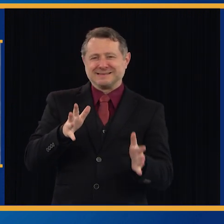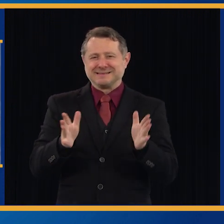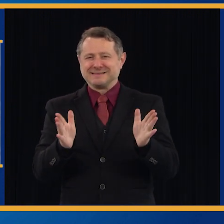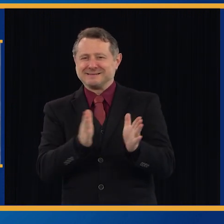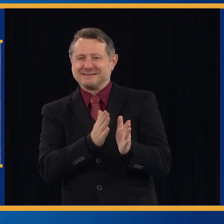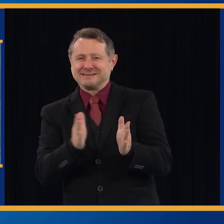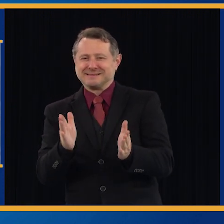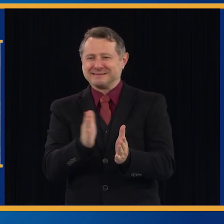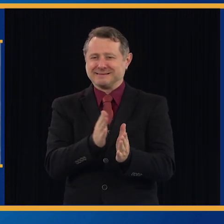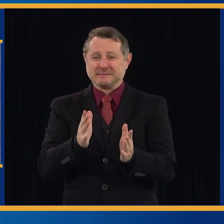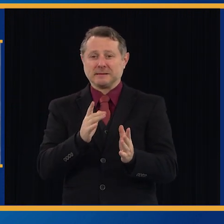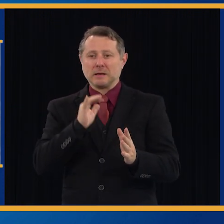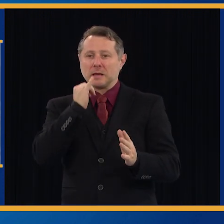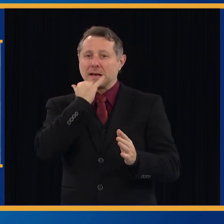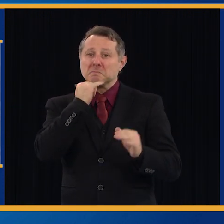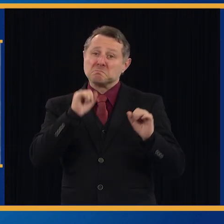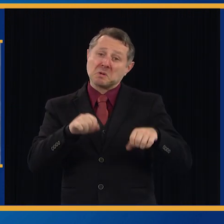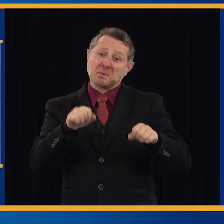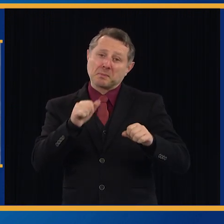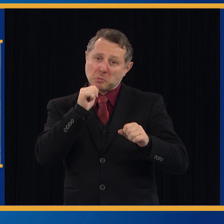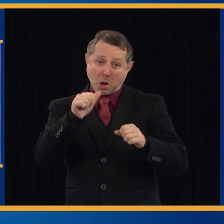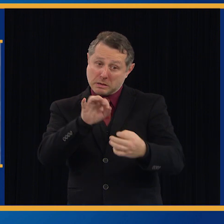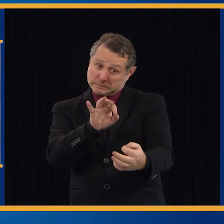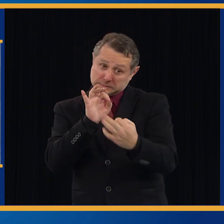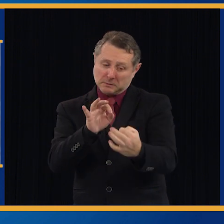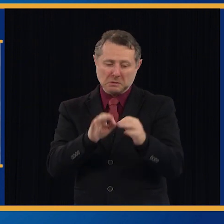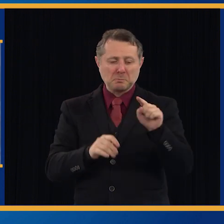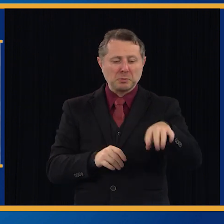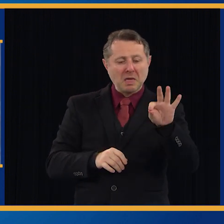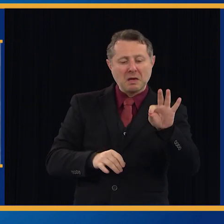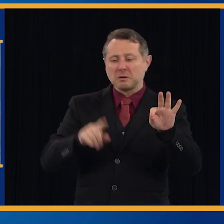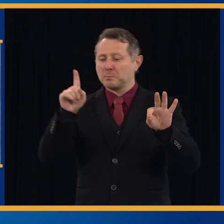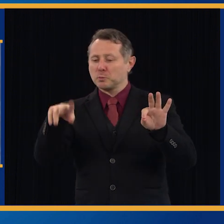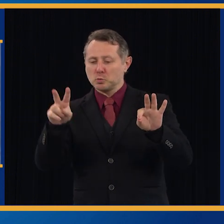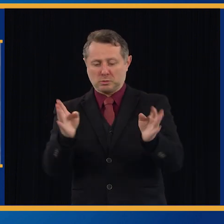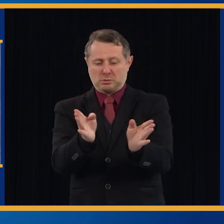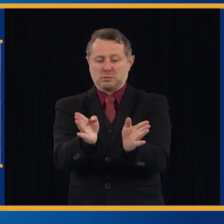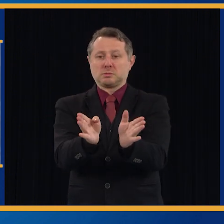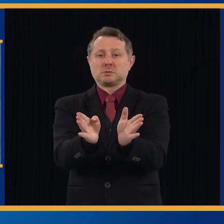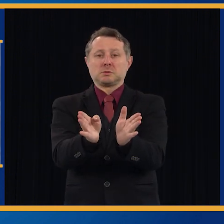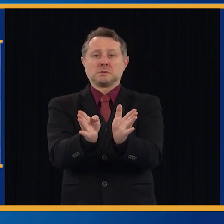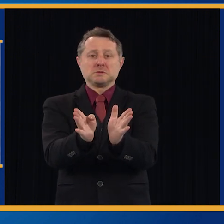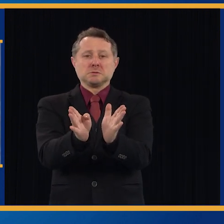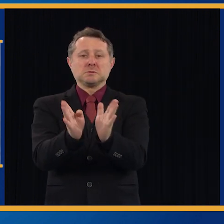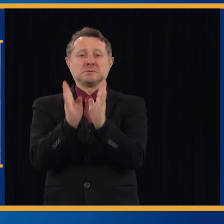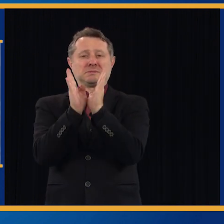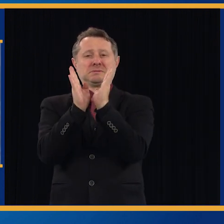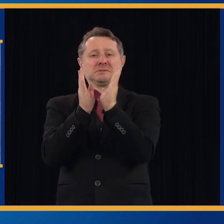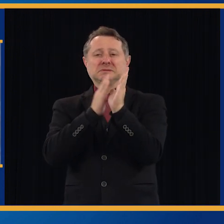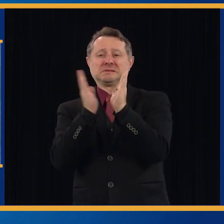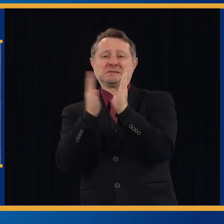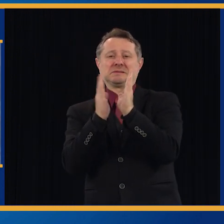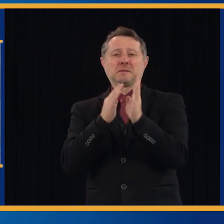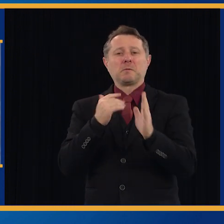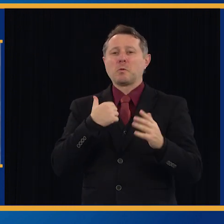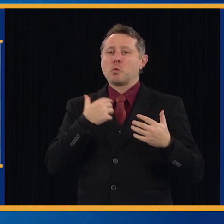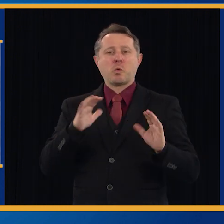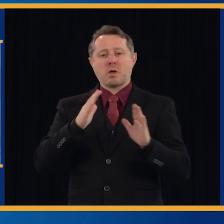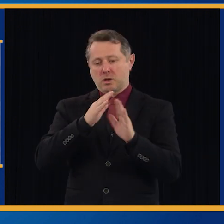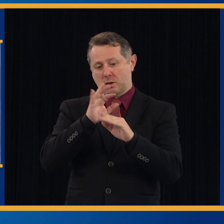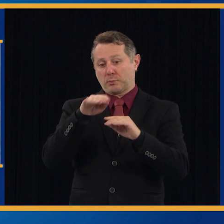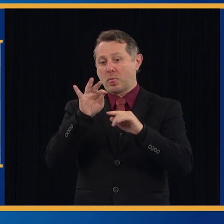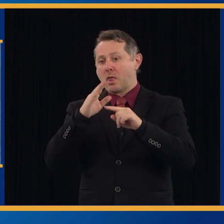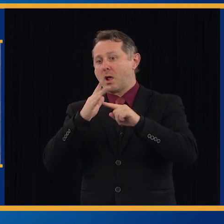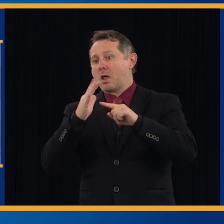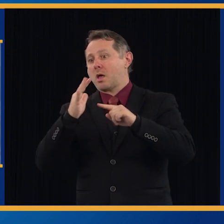little loose. But that's what we have to watch, and we will. And we have to watch